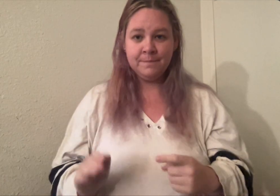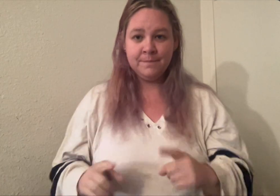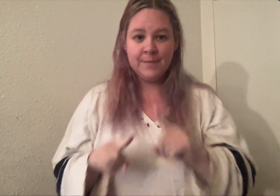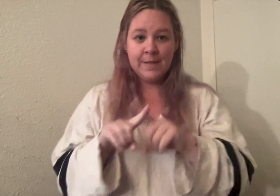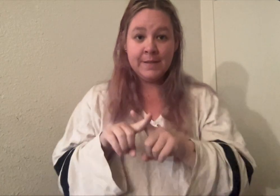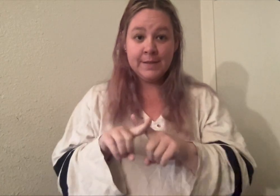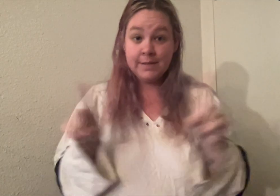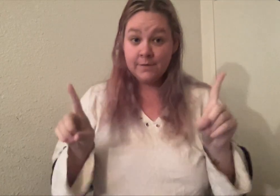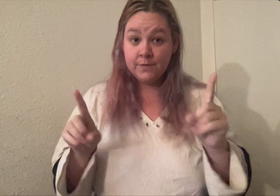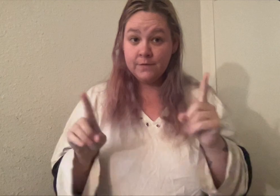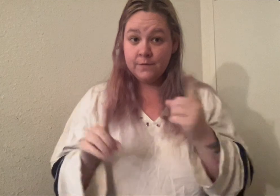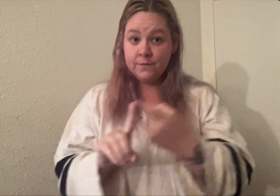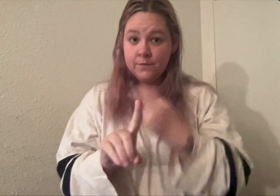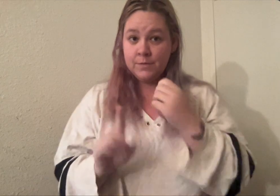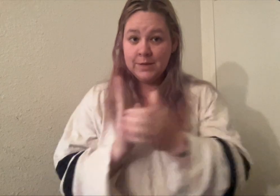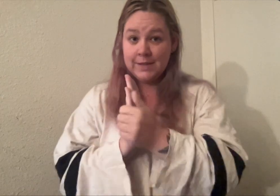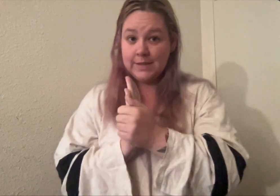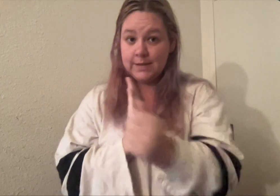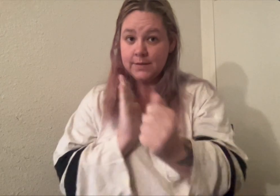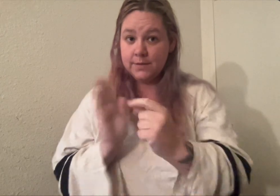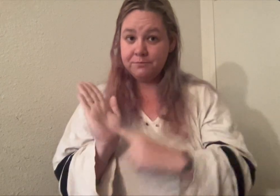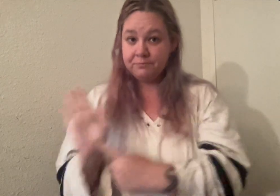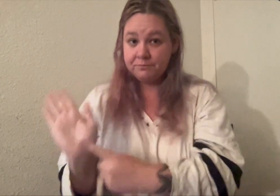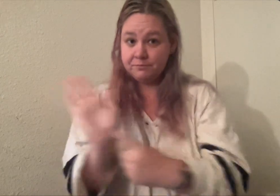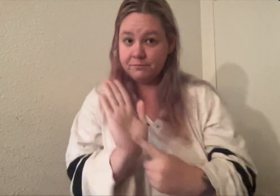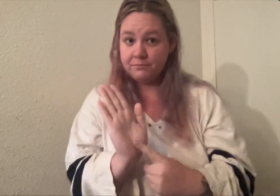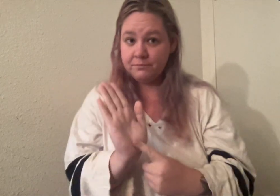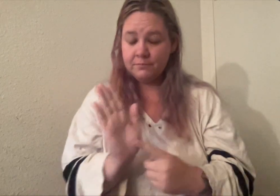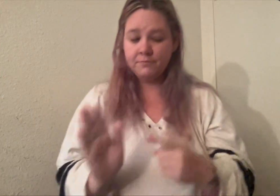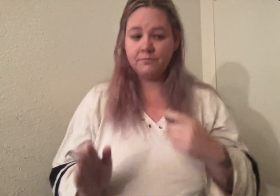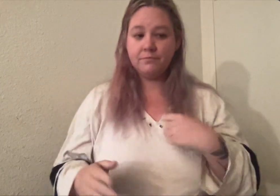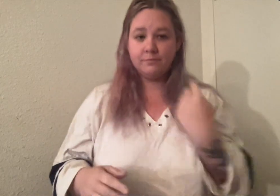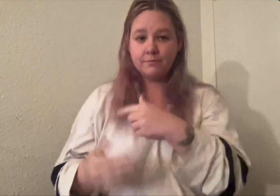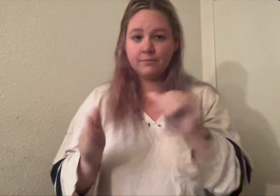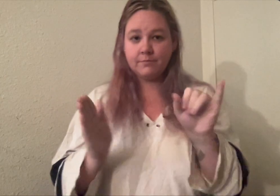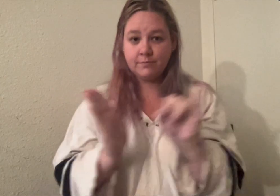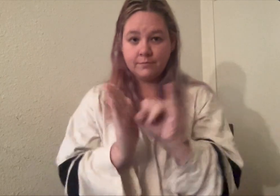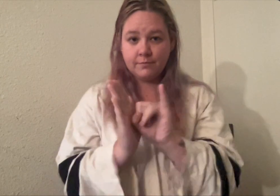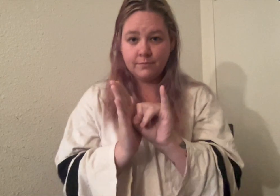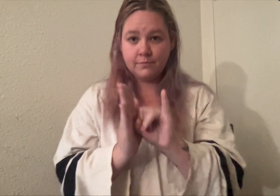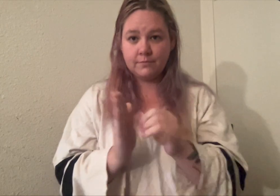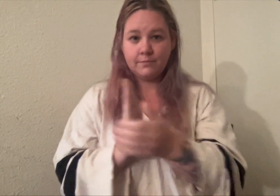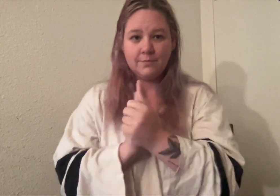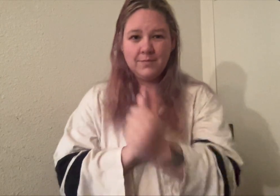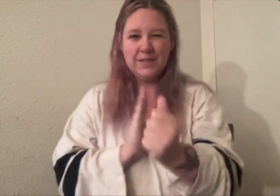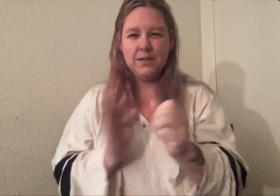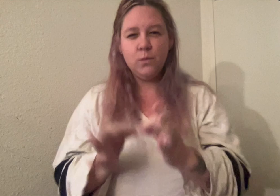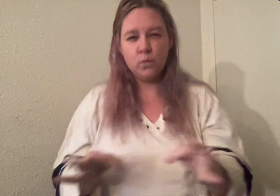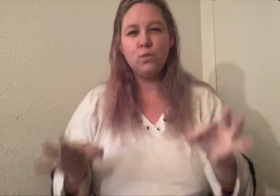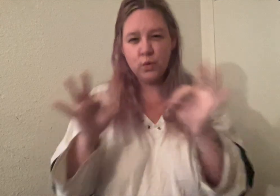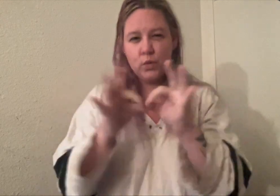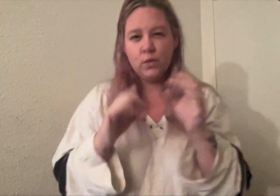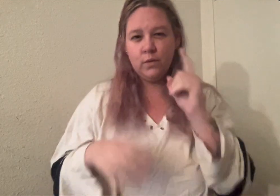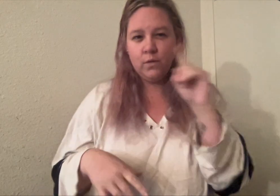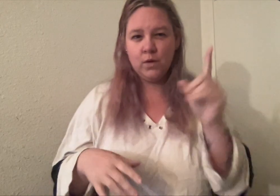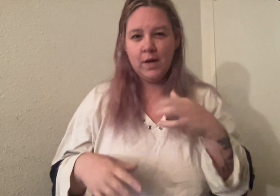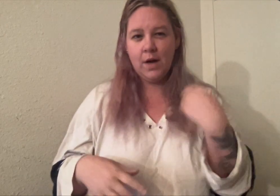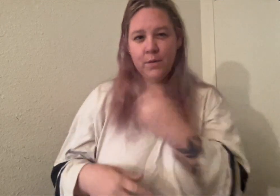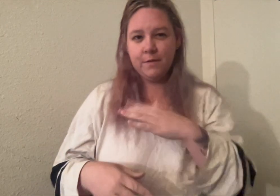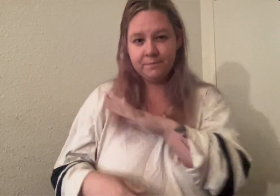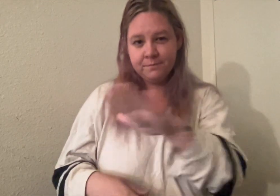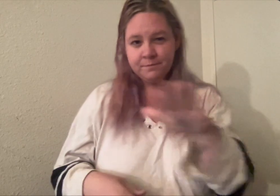we identify skills that are important to our particular content area, teach those